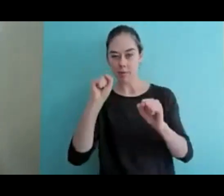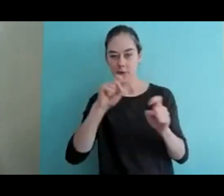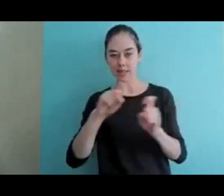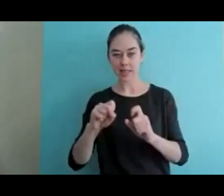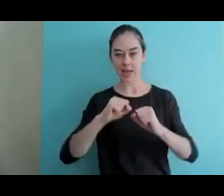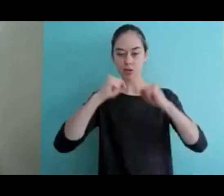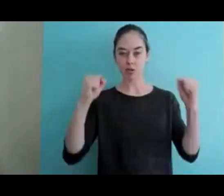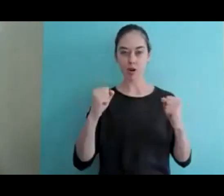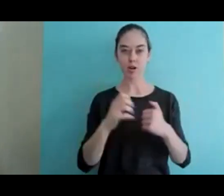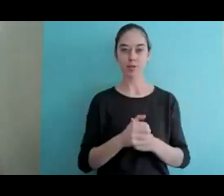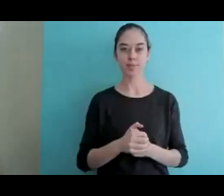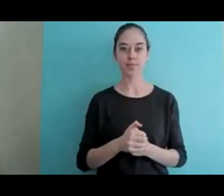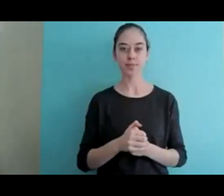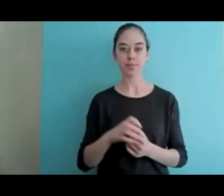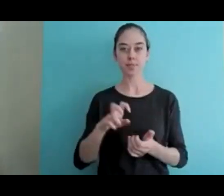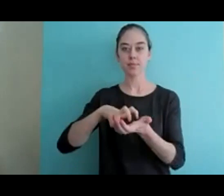Go!